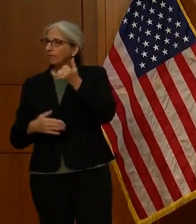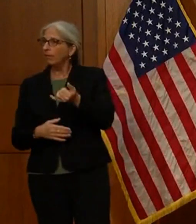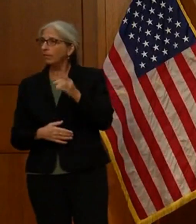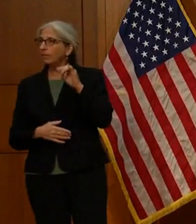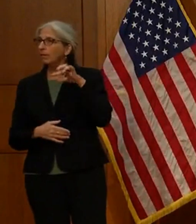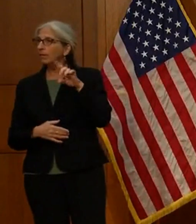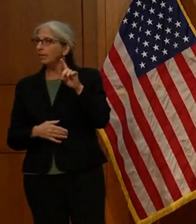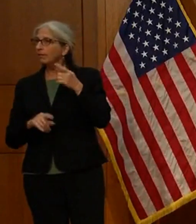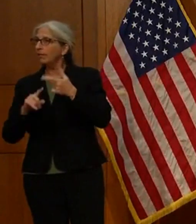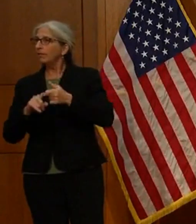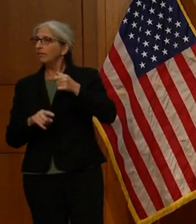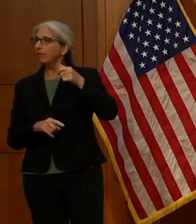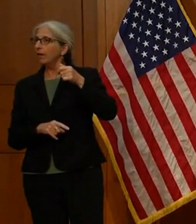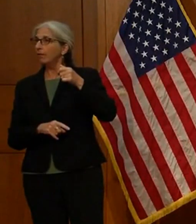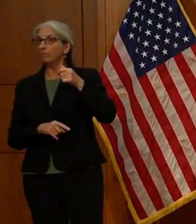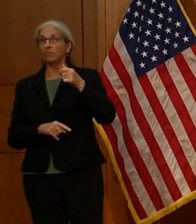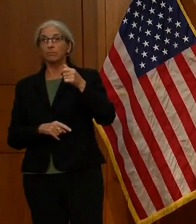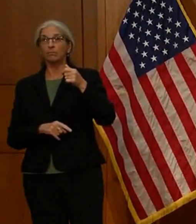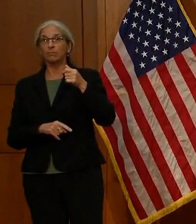David McGee with the Bristol Herald-Courier.